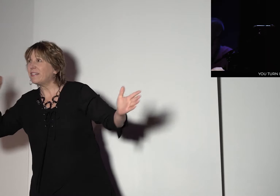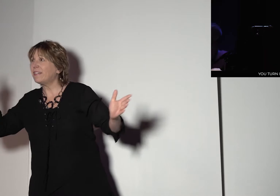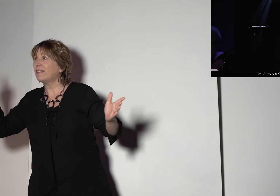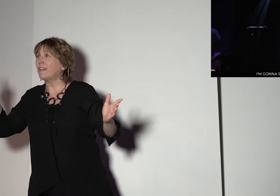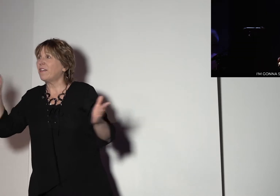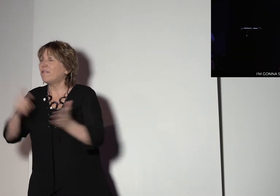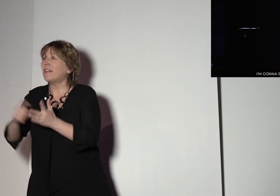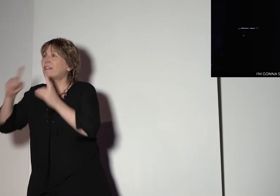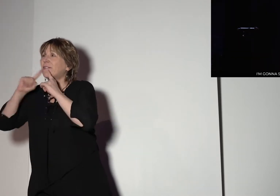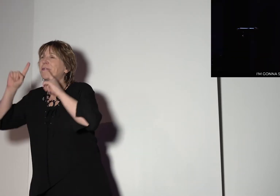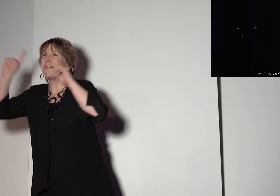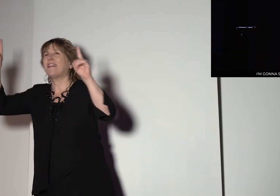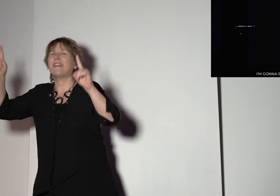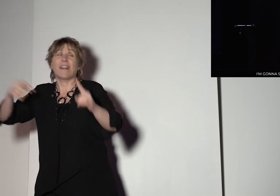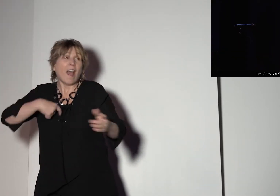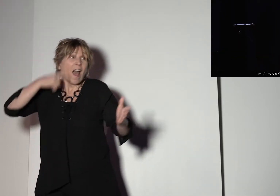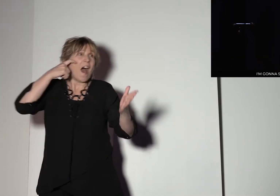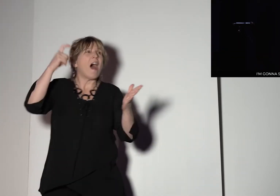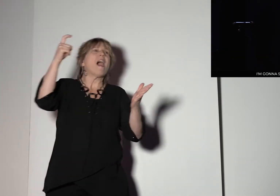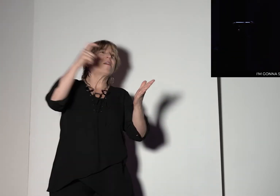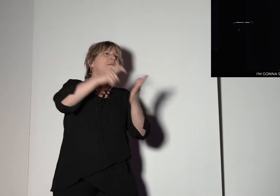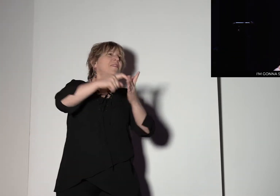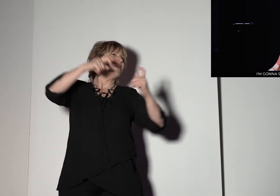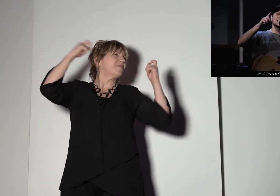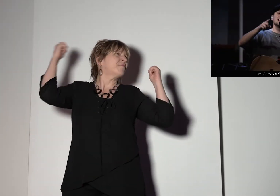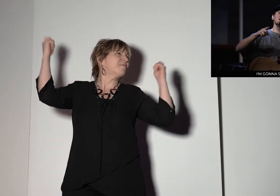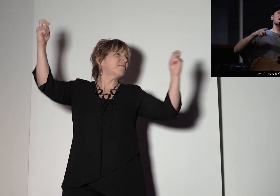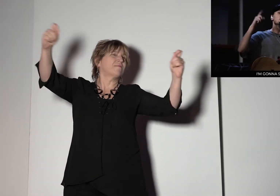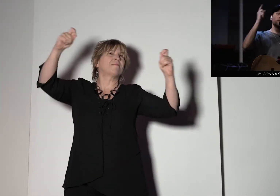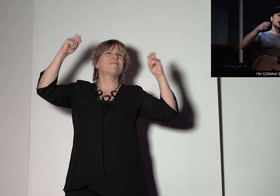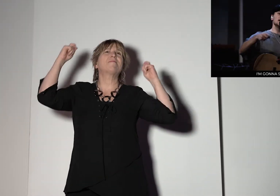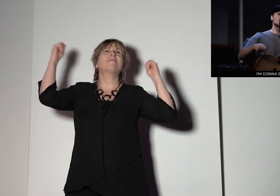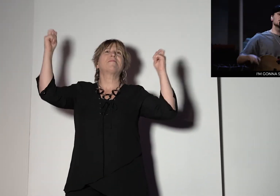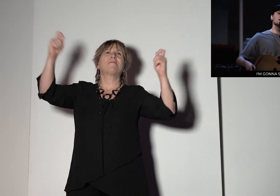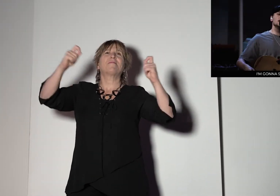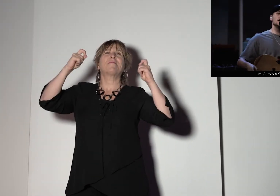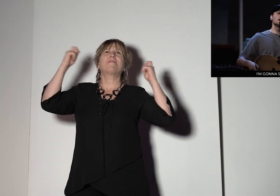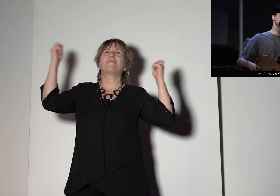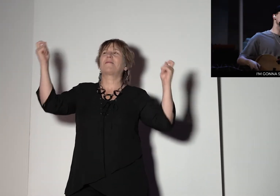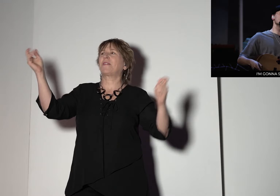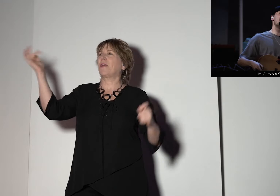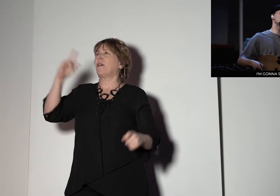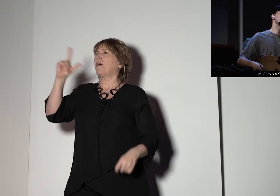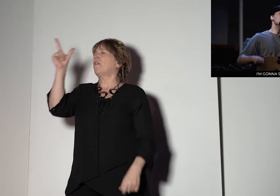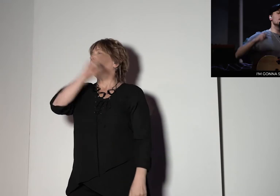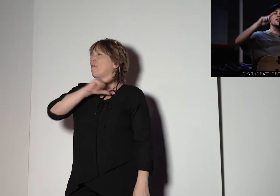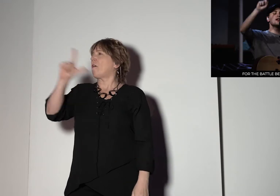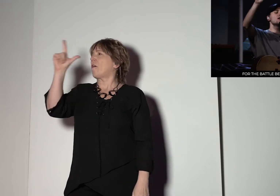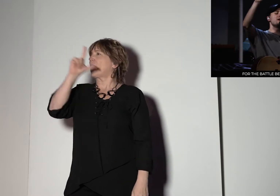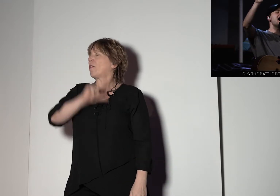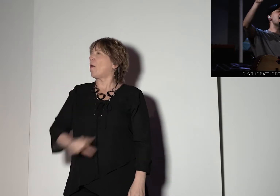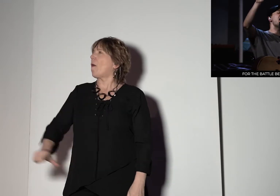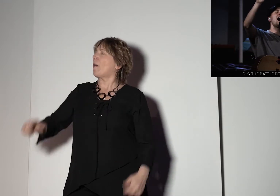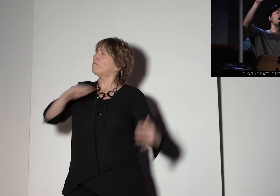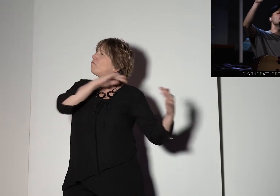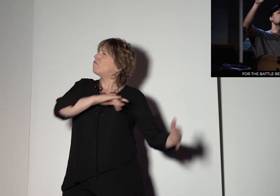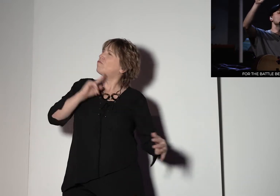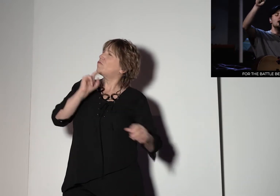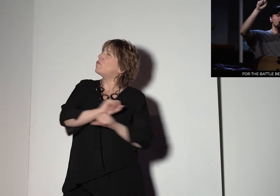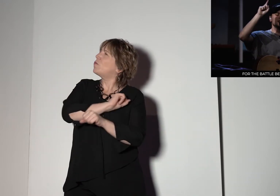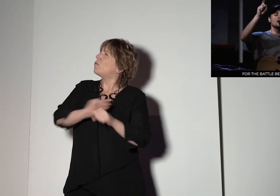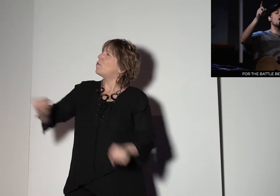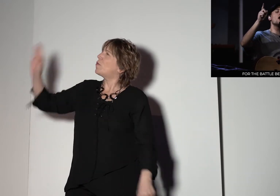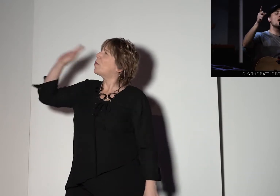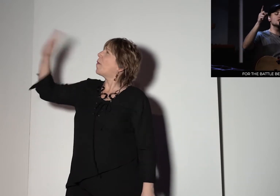gonna see victory. I'm gonna see victory. Come on now. The